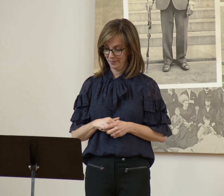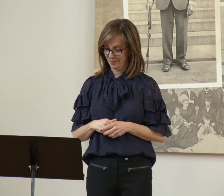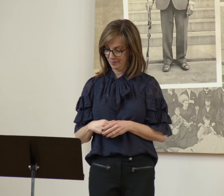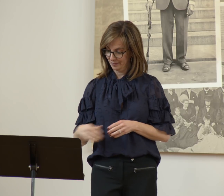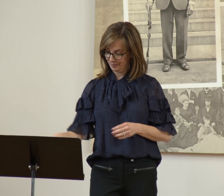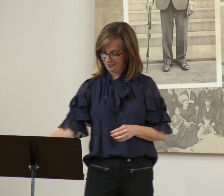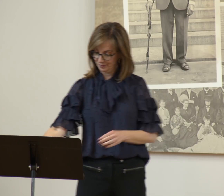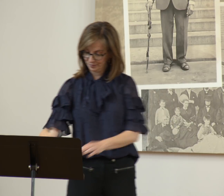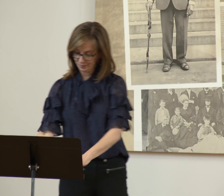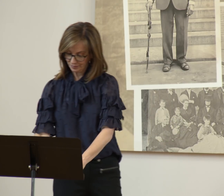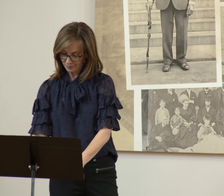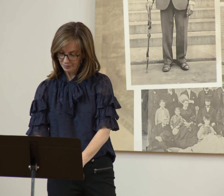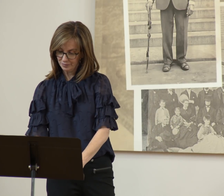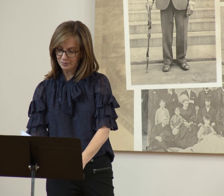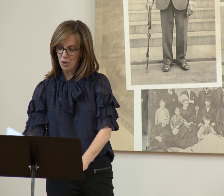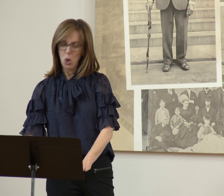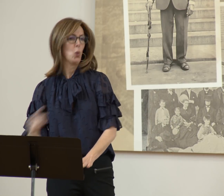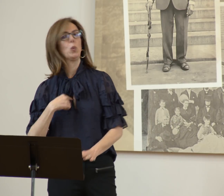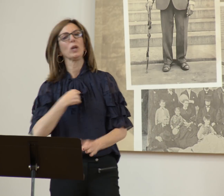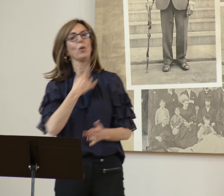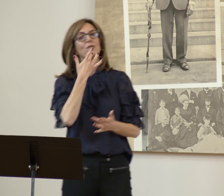is Bernard Bragg.